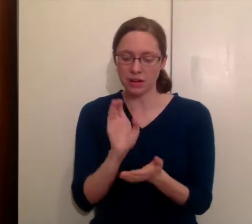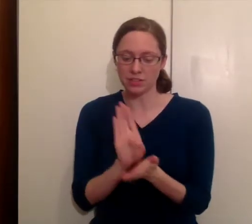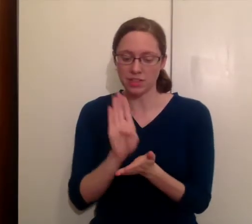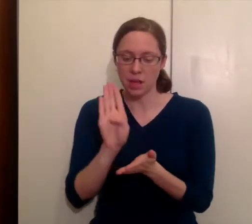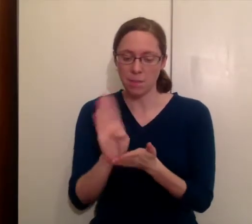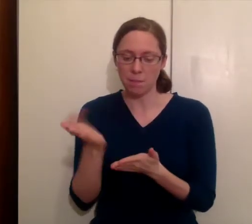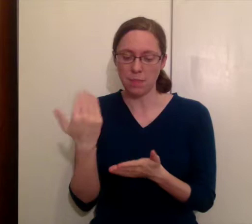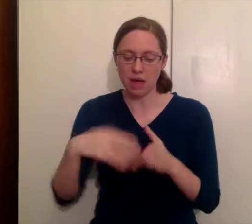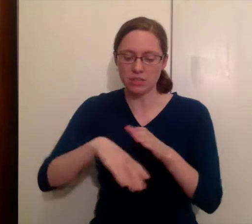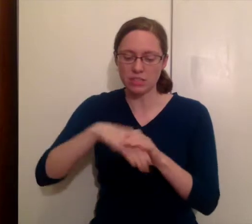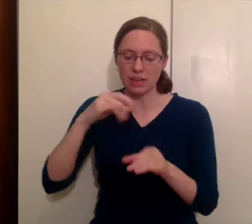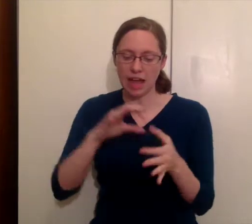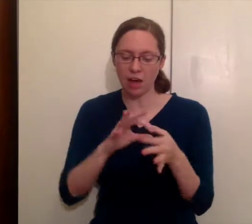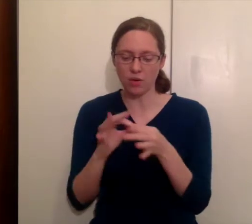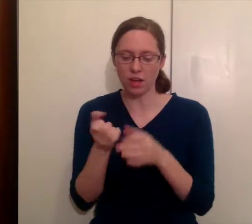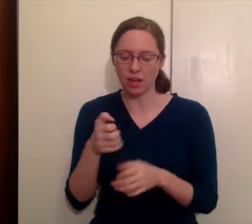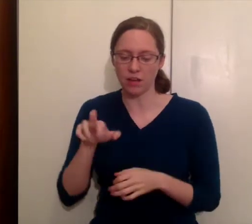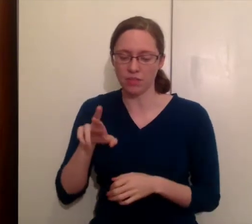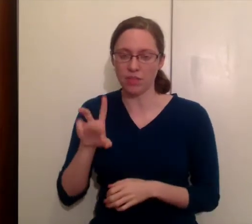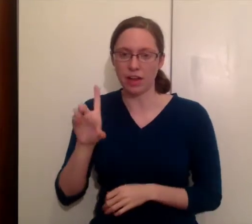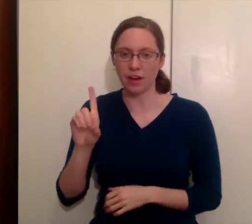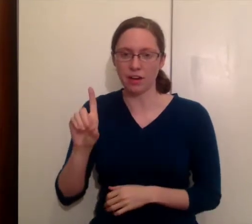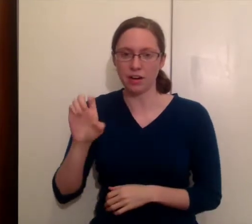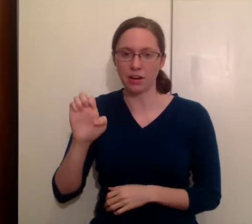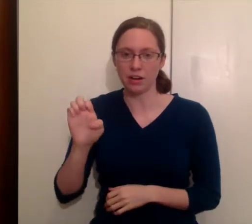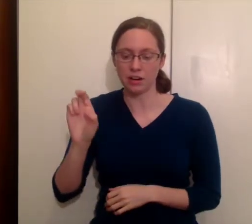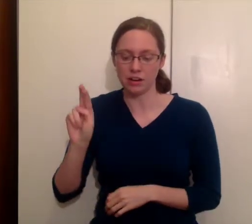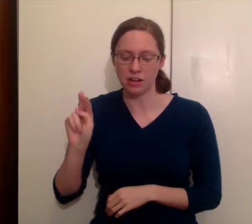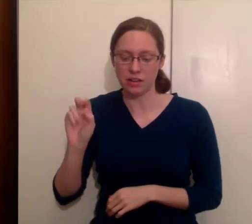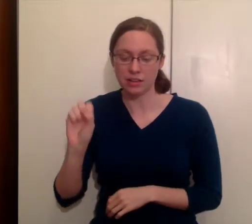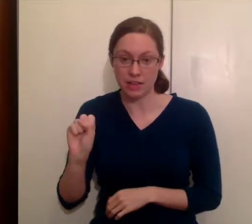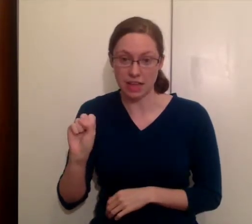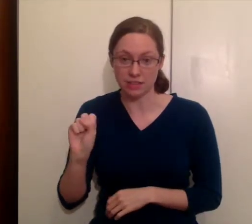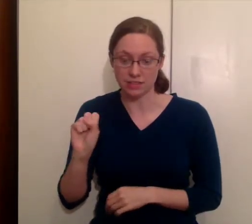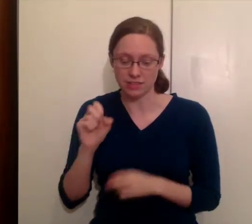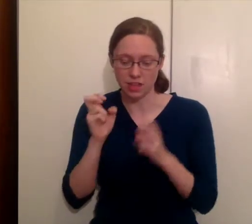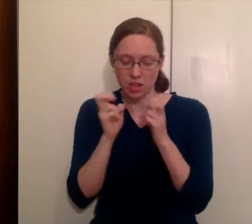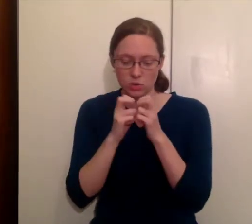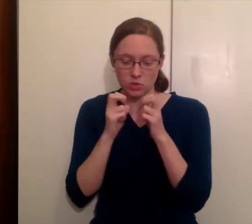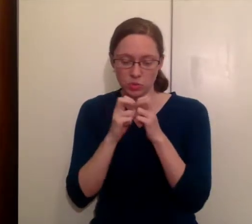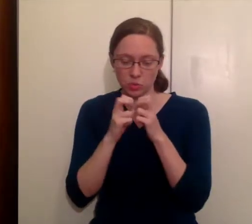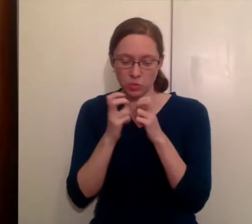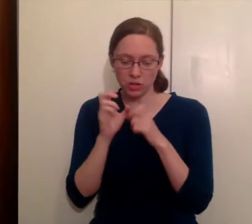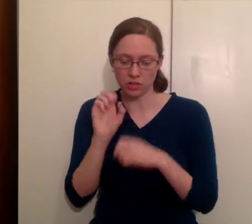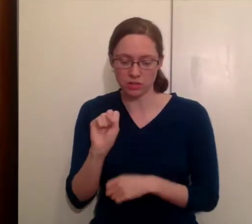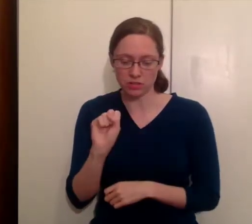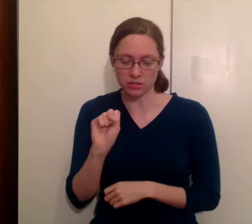Bears bounded out of their dens. Squirrels